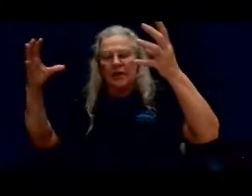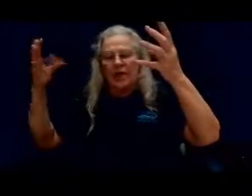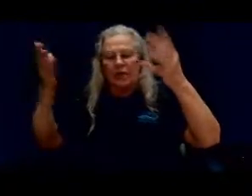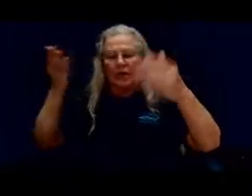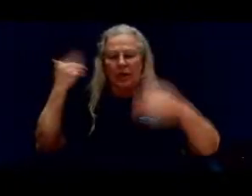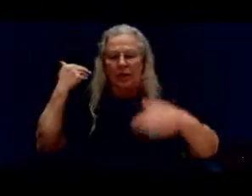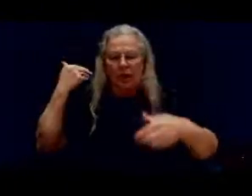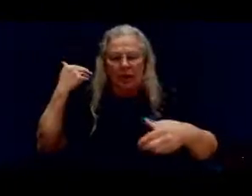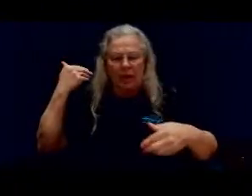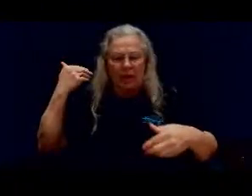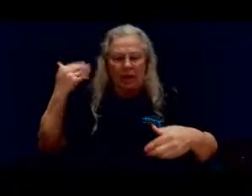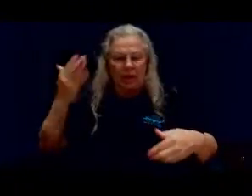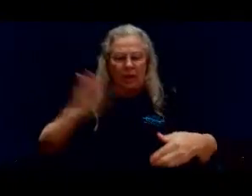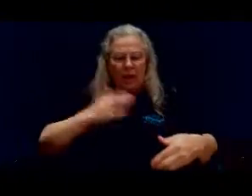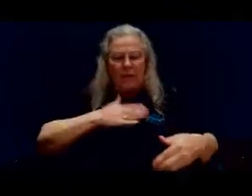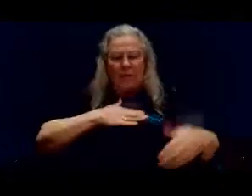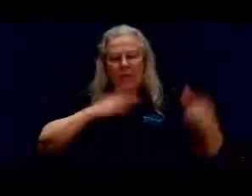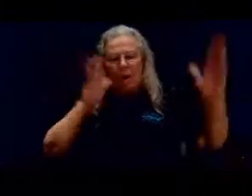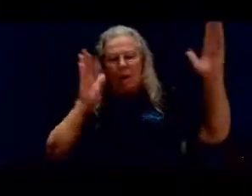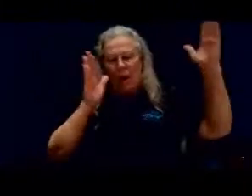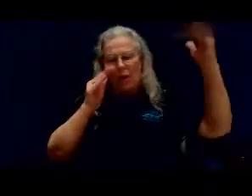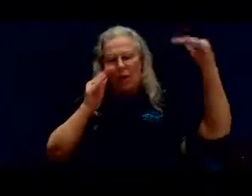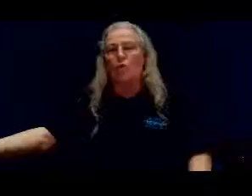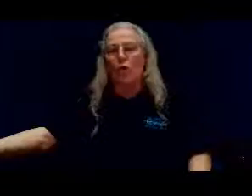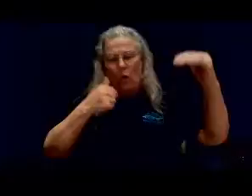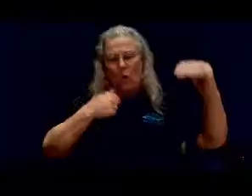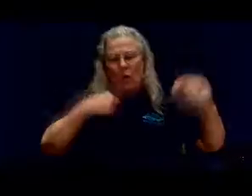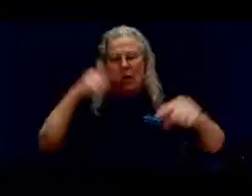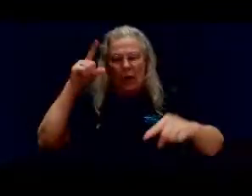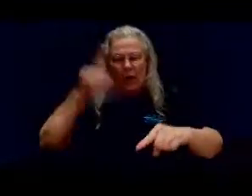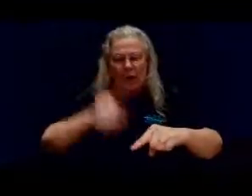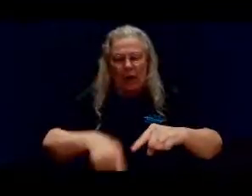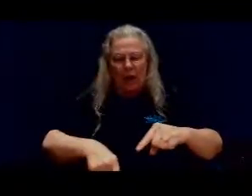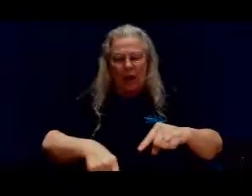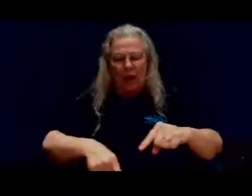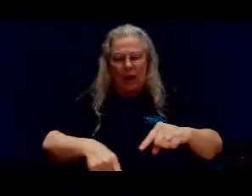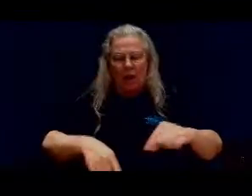have been. My hope I cannot